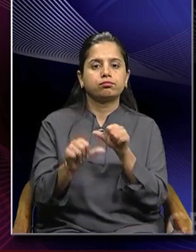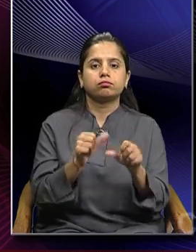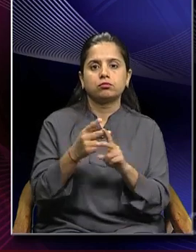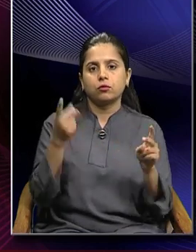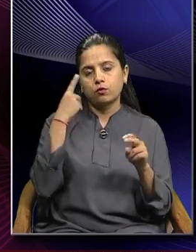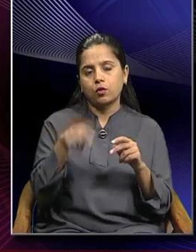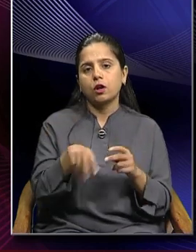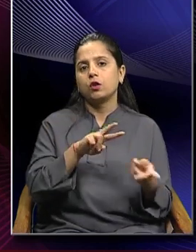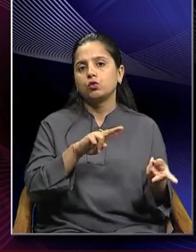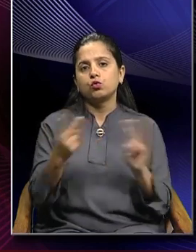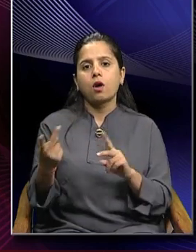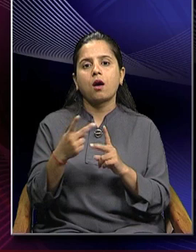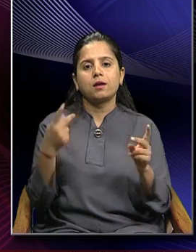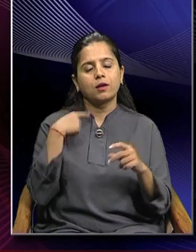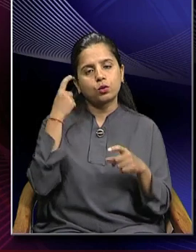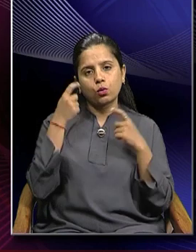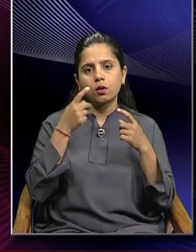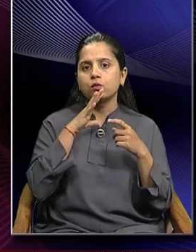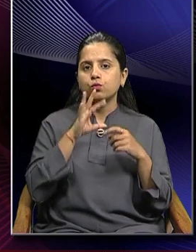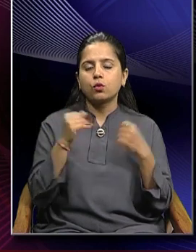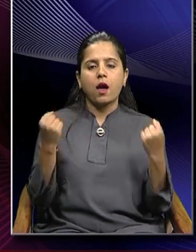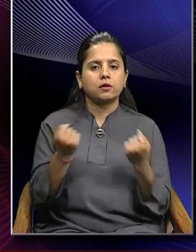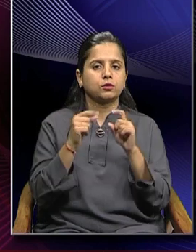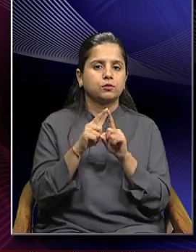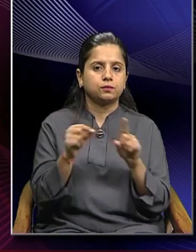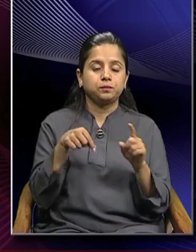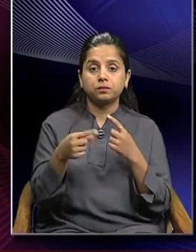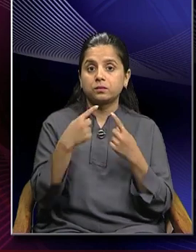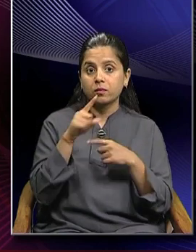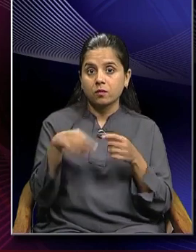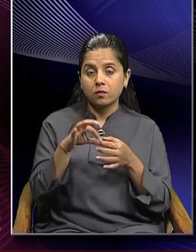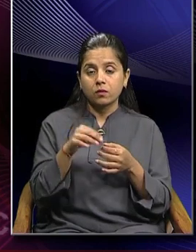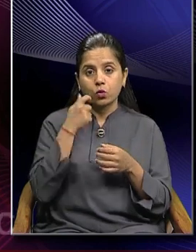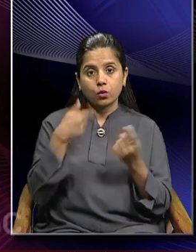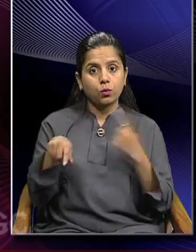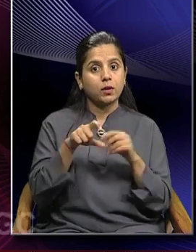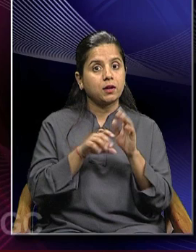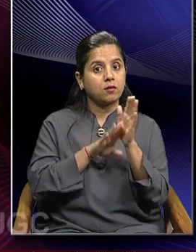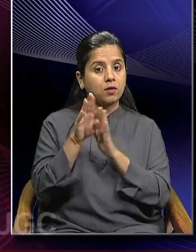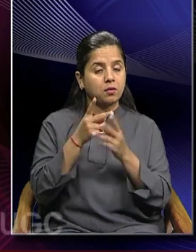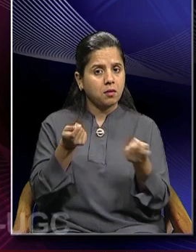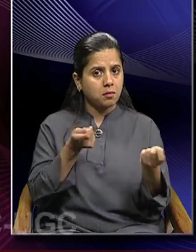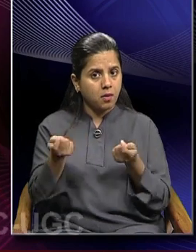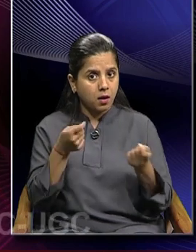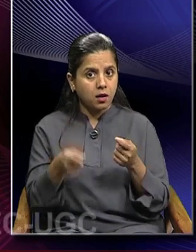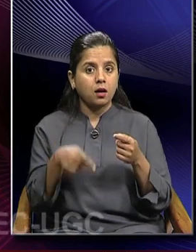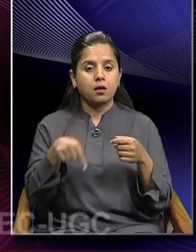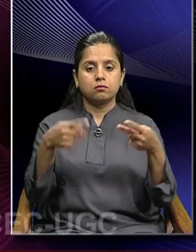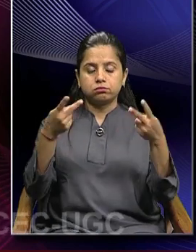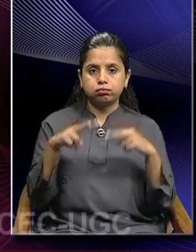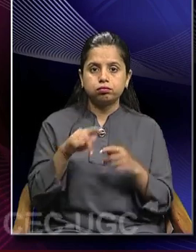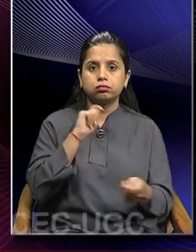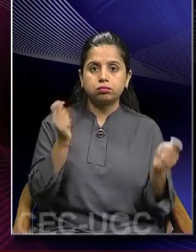for translating our thoughts into action. So when we talk about human development management, when we talk about transcendental